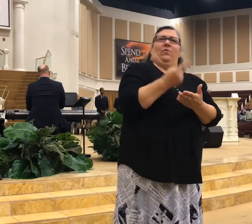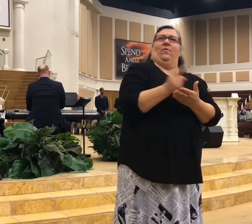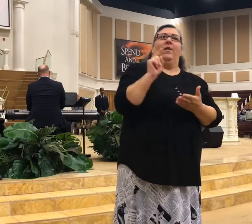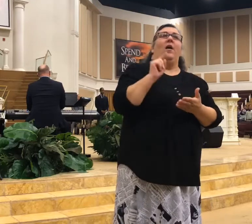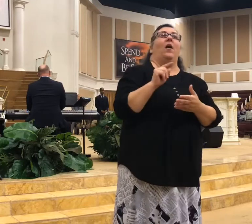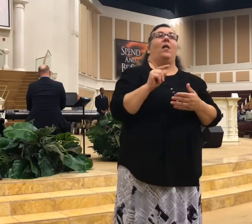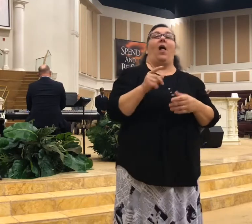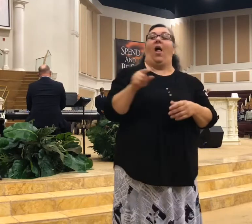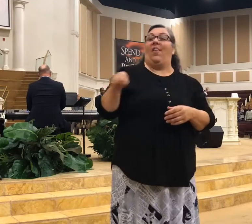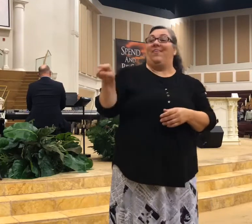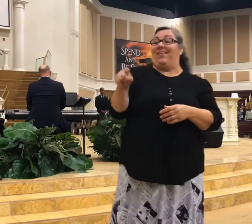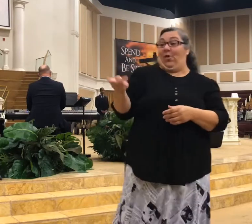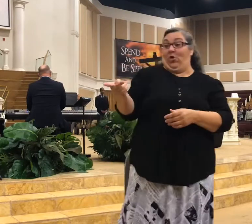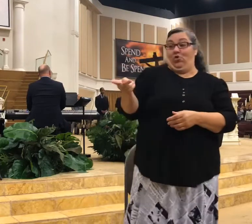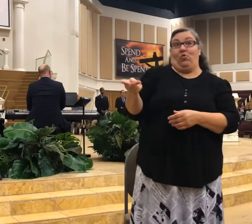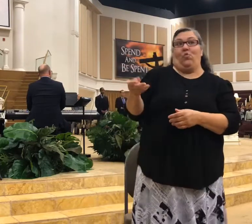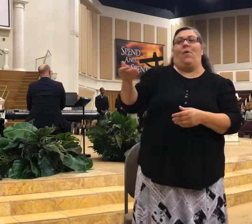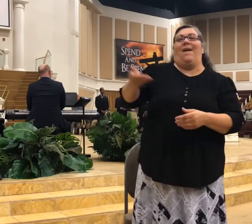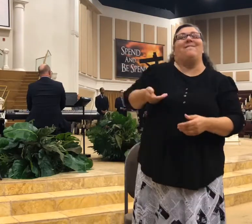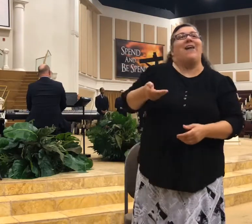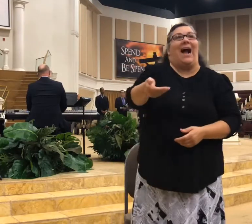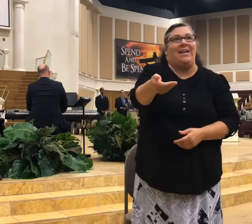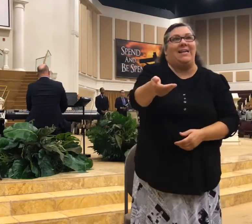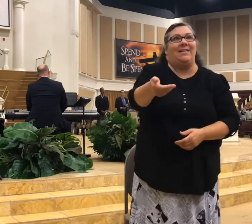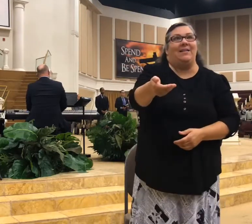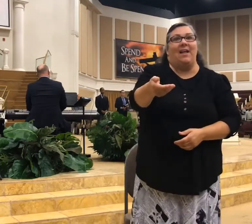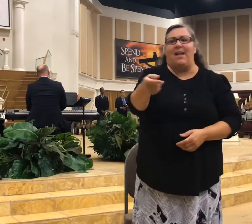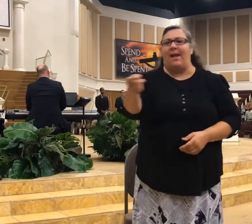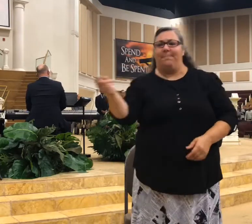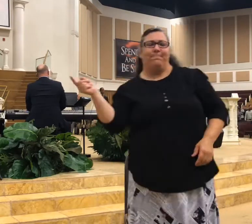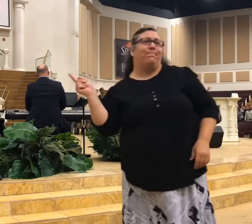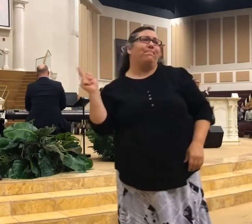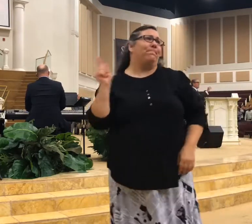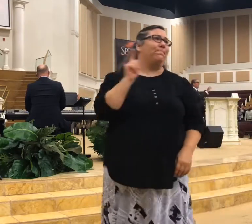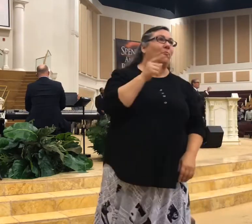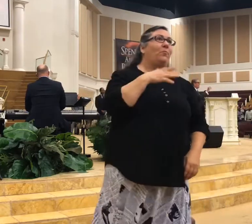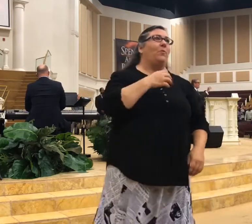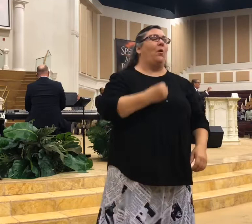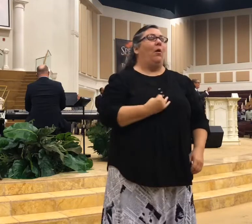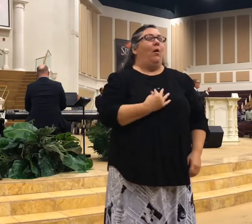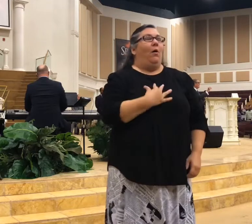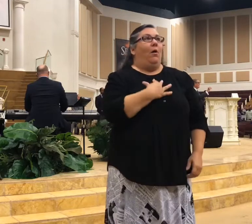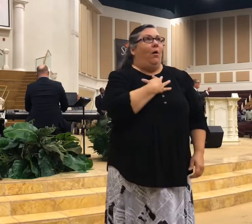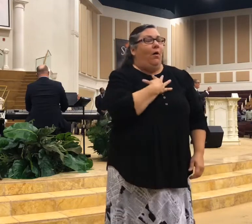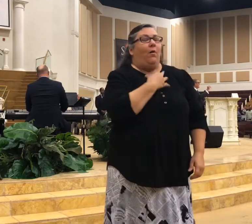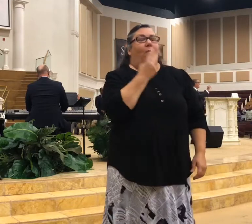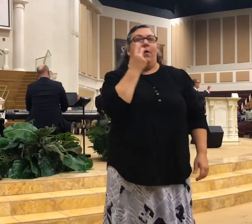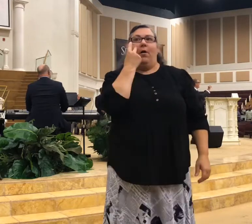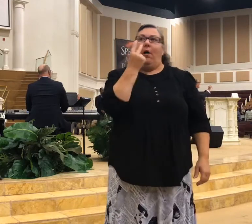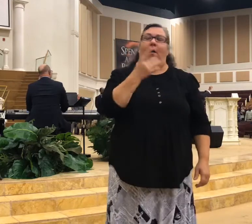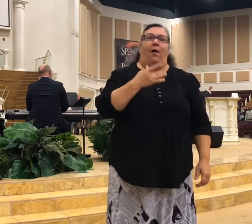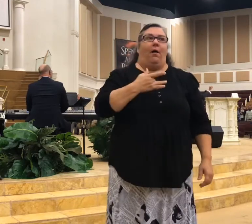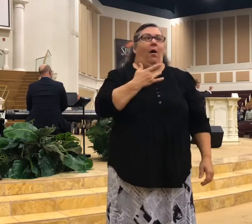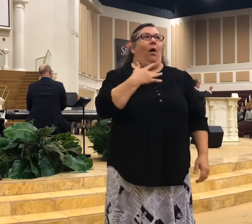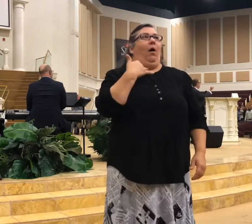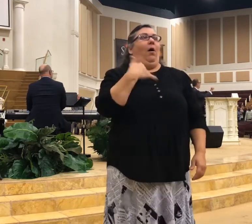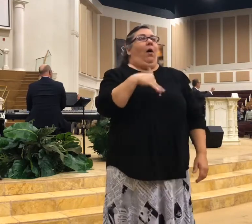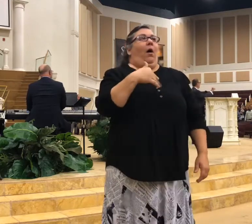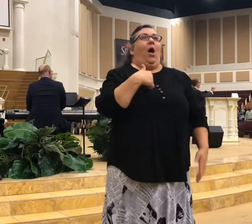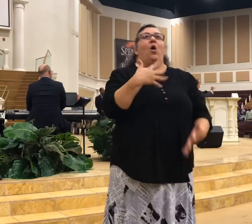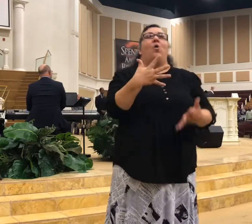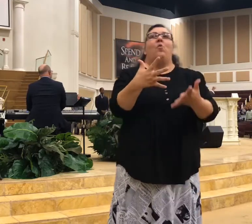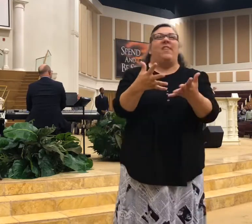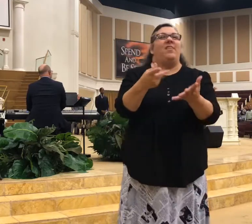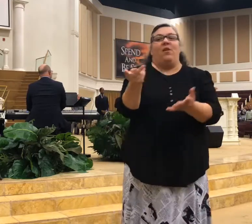to that and they came, and they were so inspired by what they saw and felt that they wanted to find out